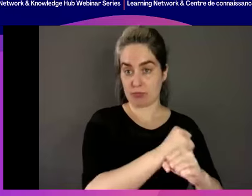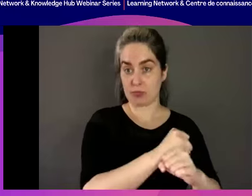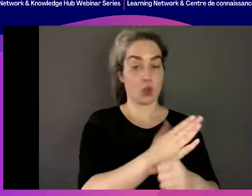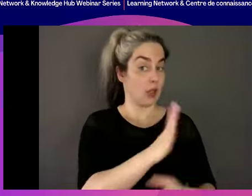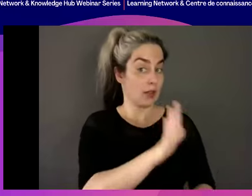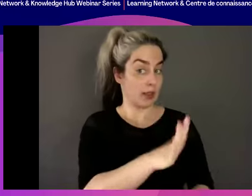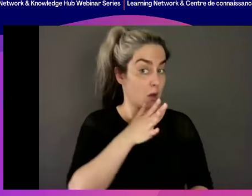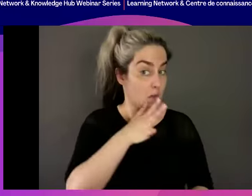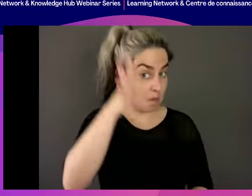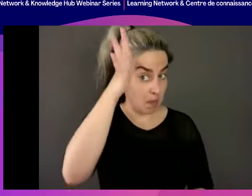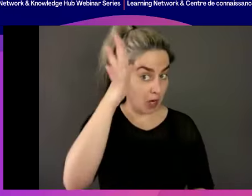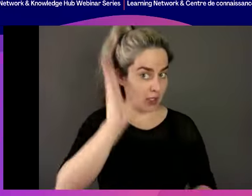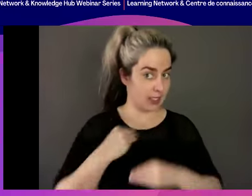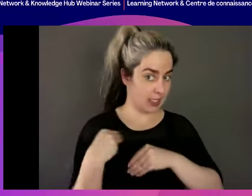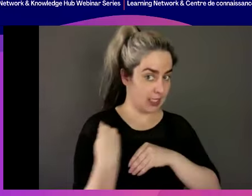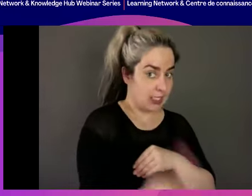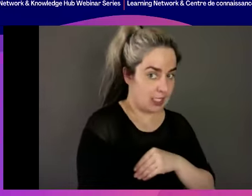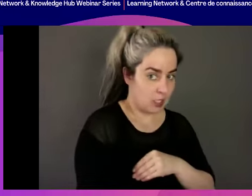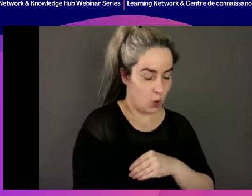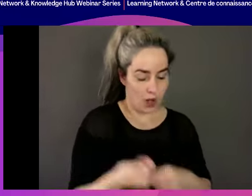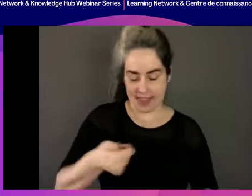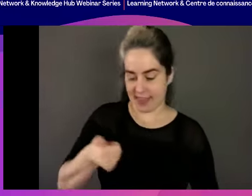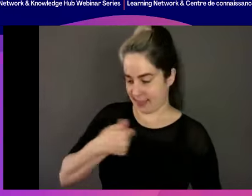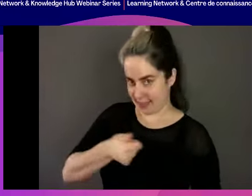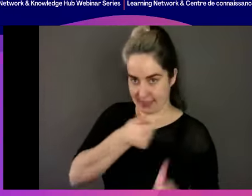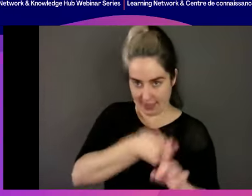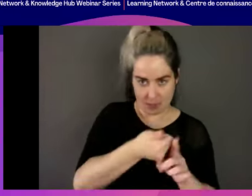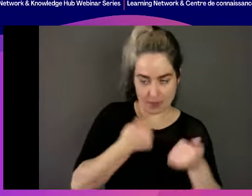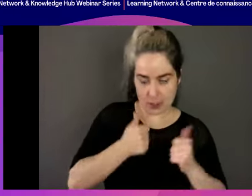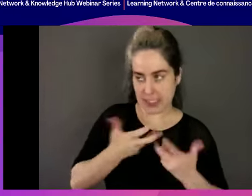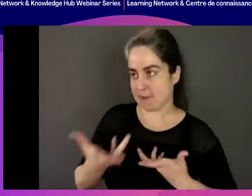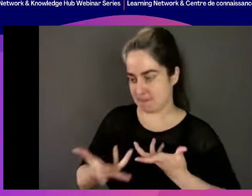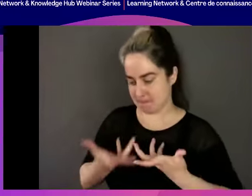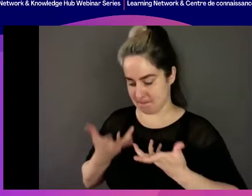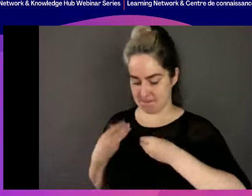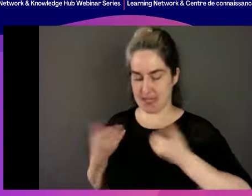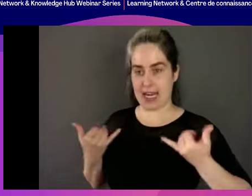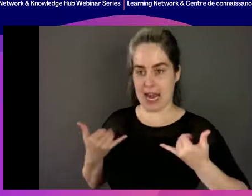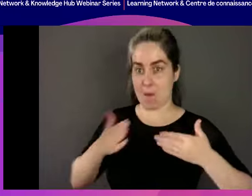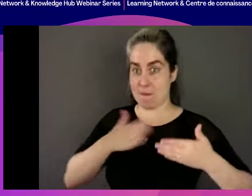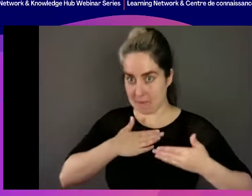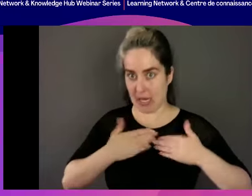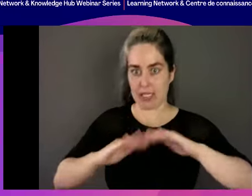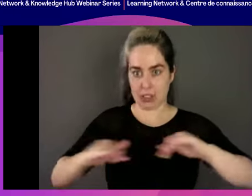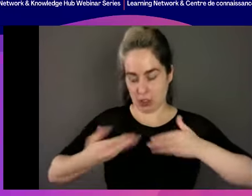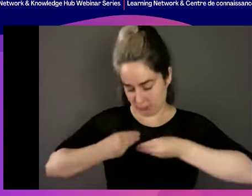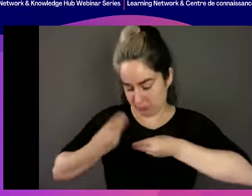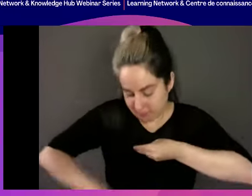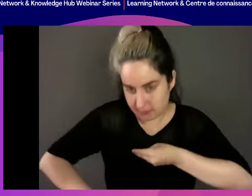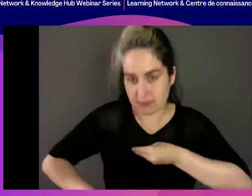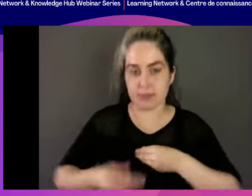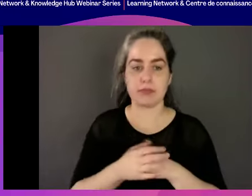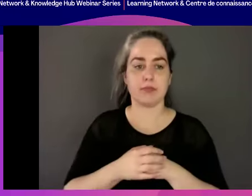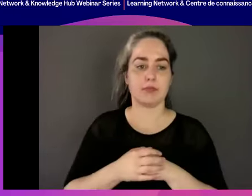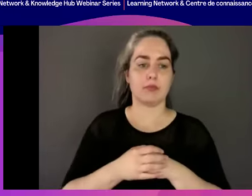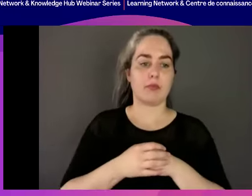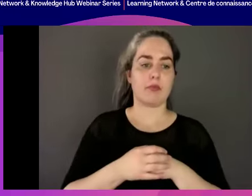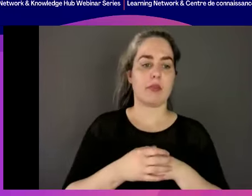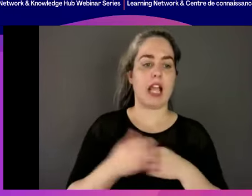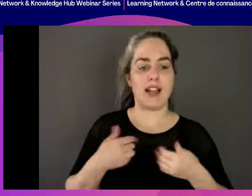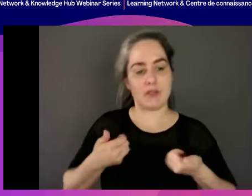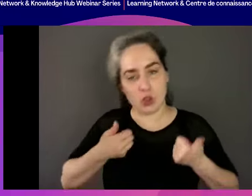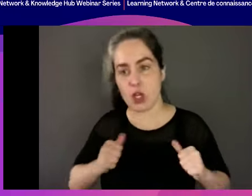instilled that in them, or they're making an effort to instill in their children. This person shared, I have made a concerted effort with